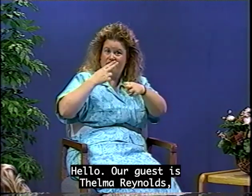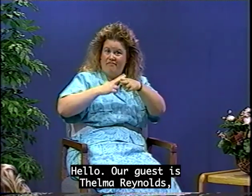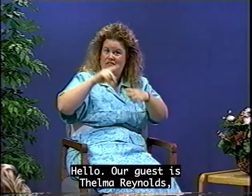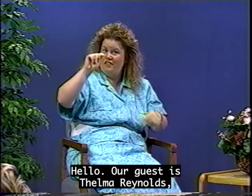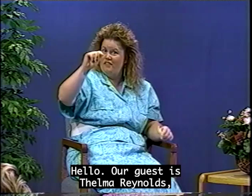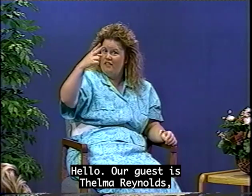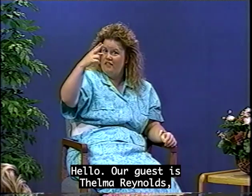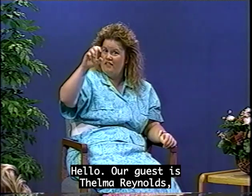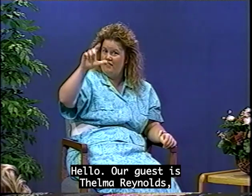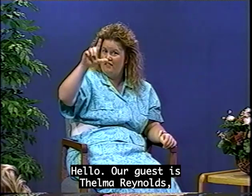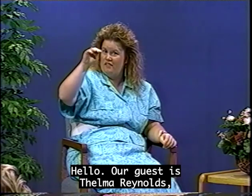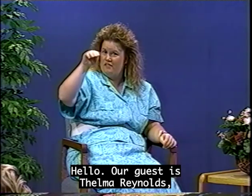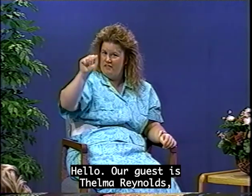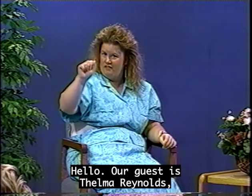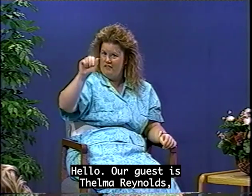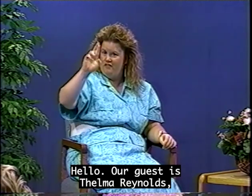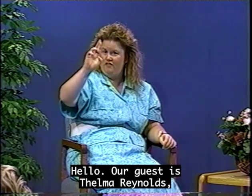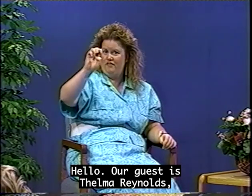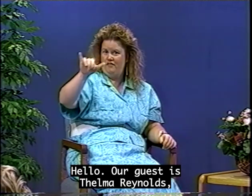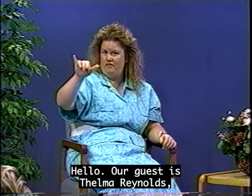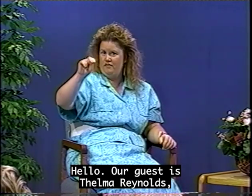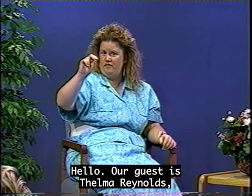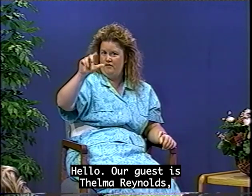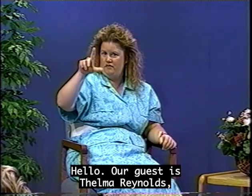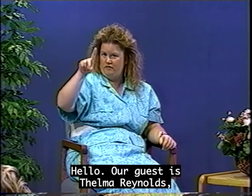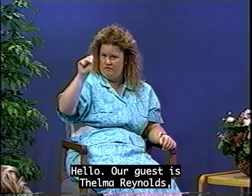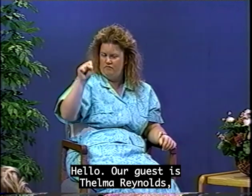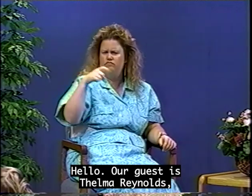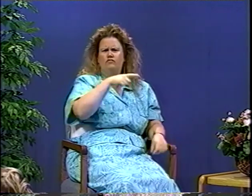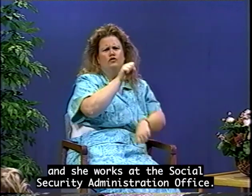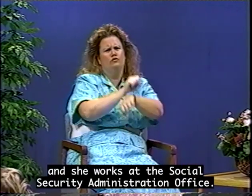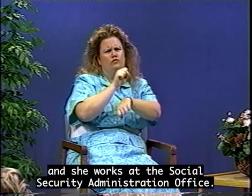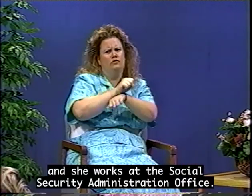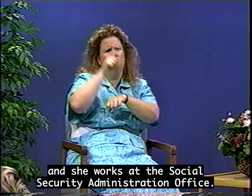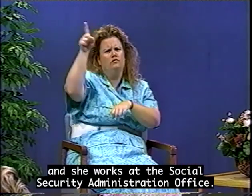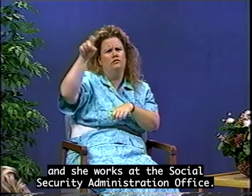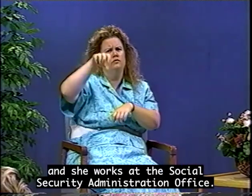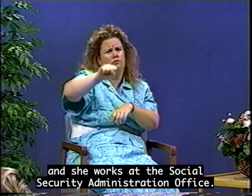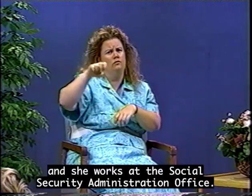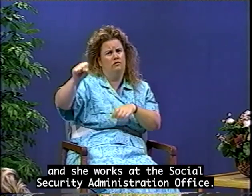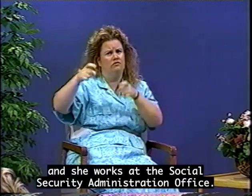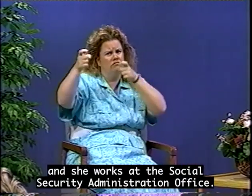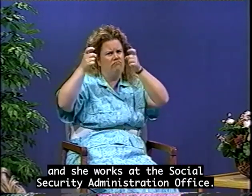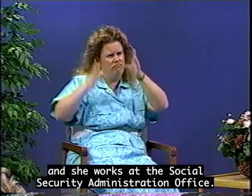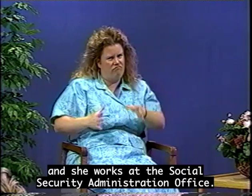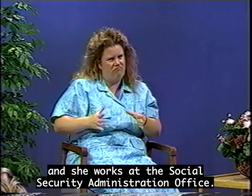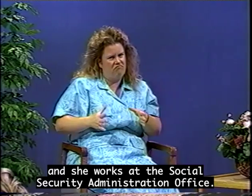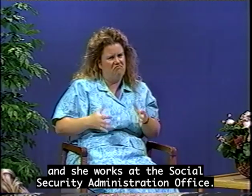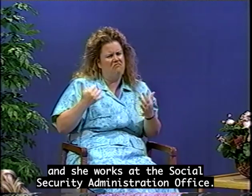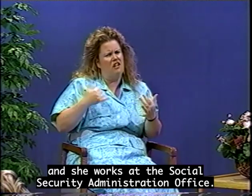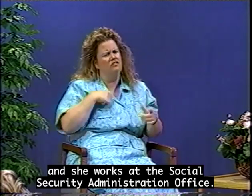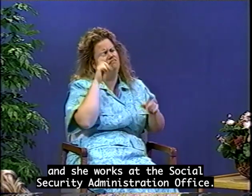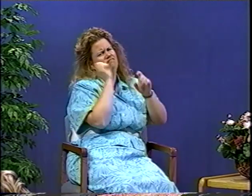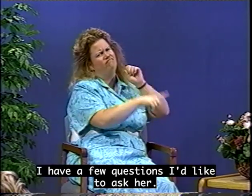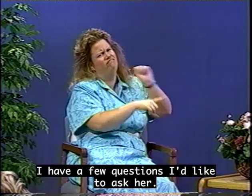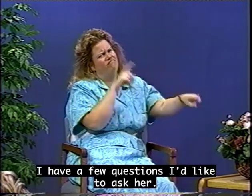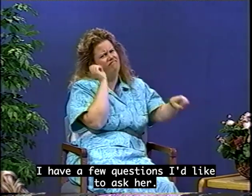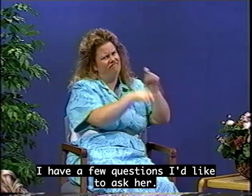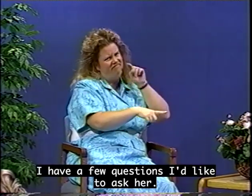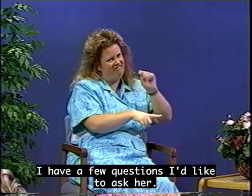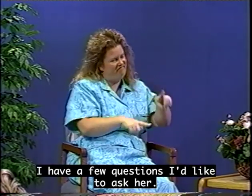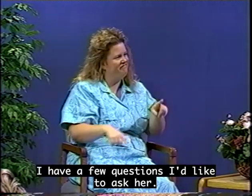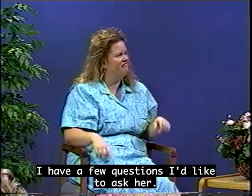Hello. Our guest is Thelma Reynolds, and she works at the Social Security Administration